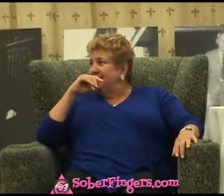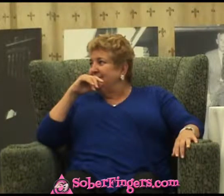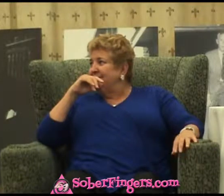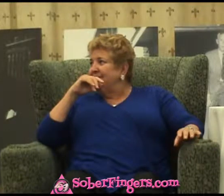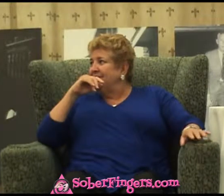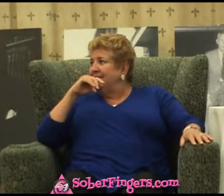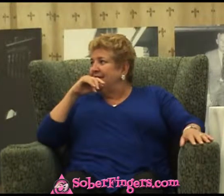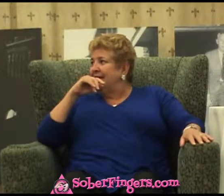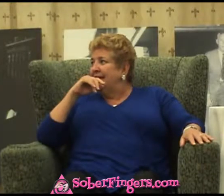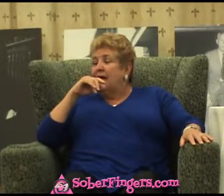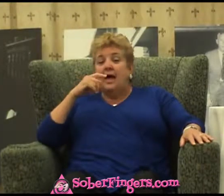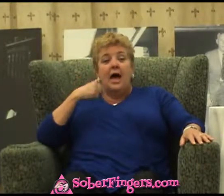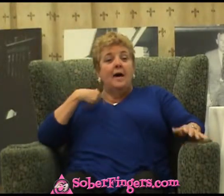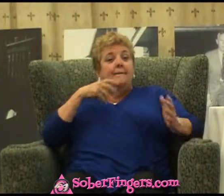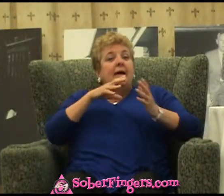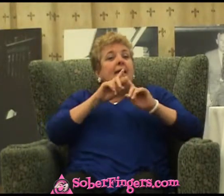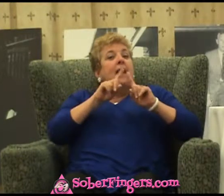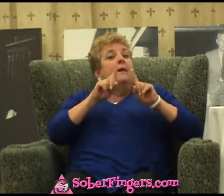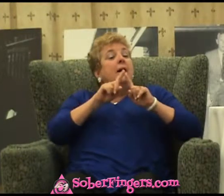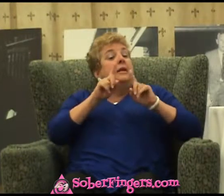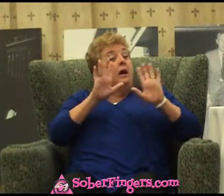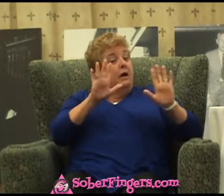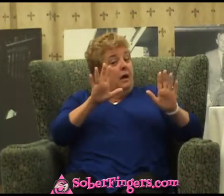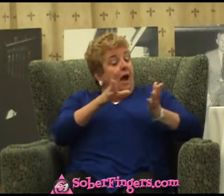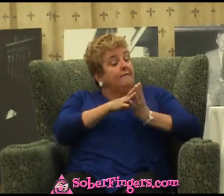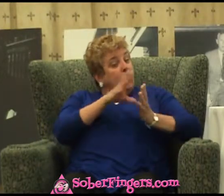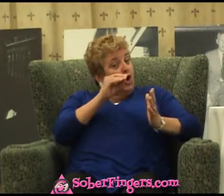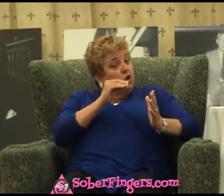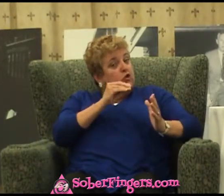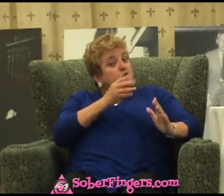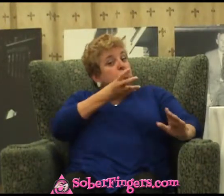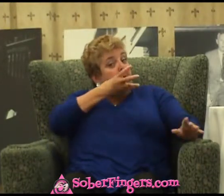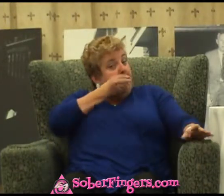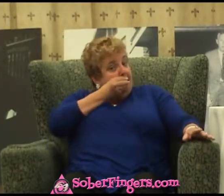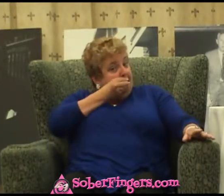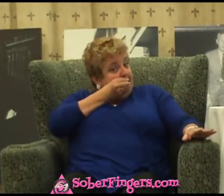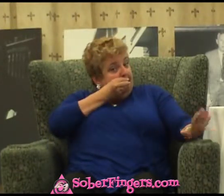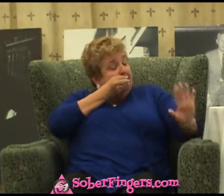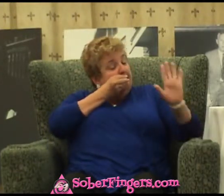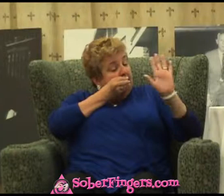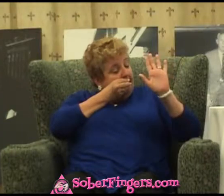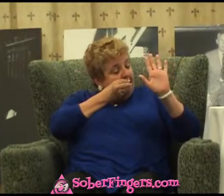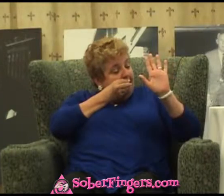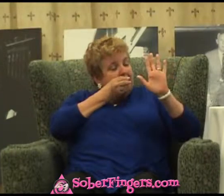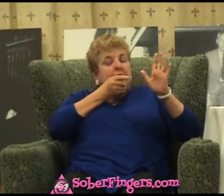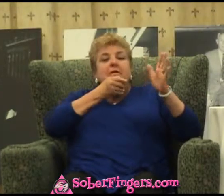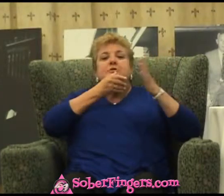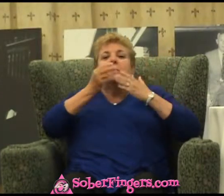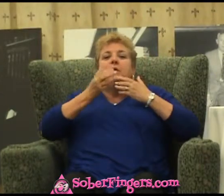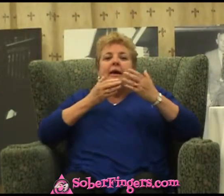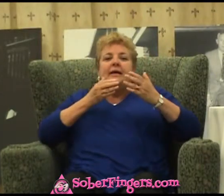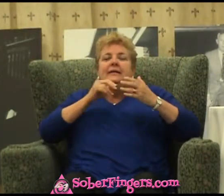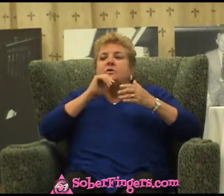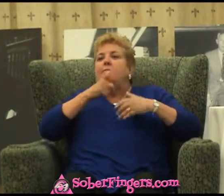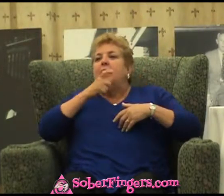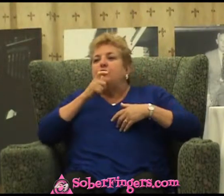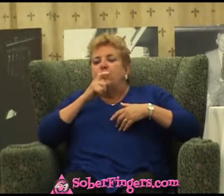I have learned to keep my big fat mouth shut, and I didn't do that. Anyway, there I am. So I'm not drinking. My friend knows I'm not